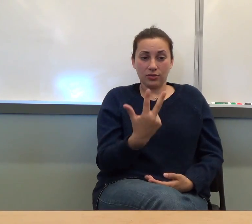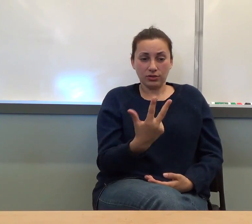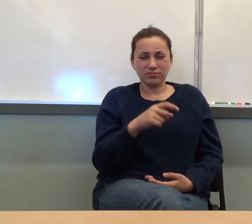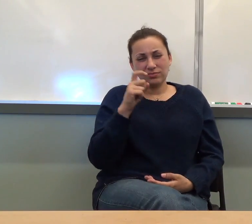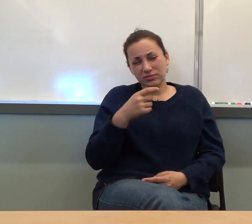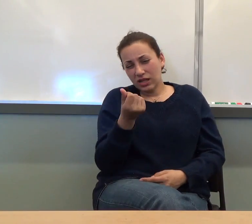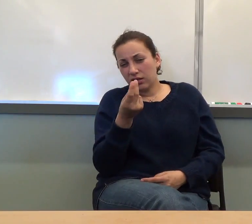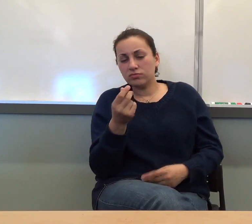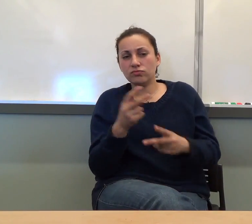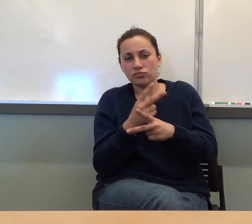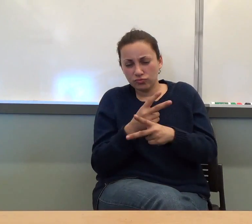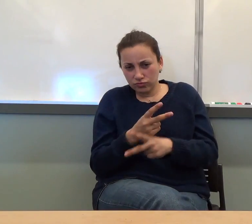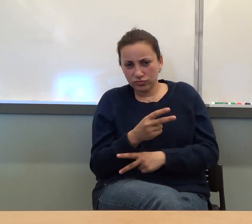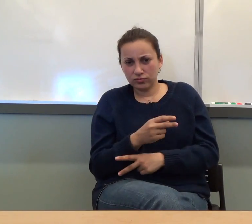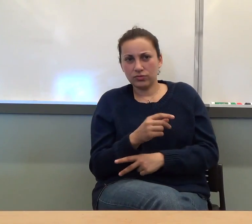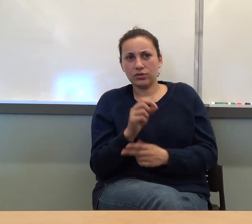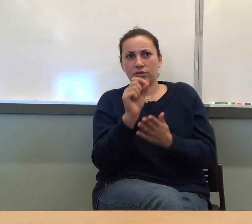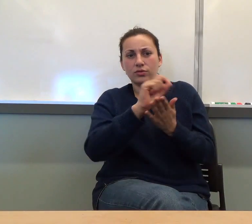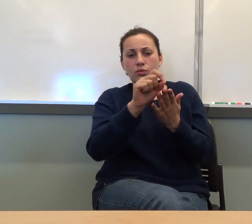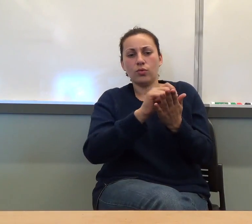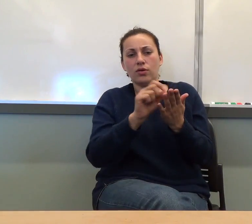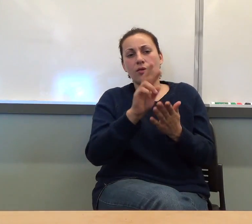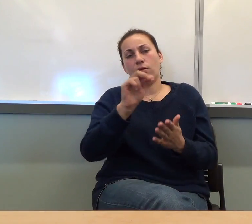write a ratio in decimal form.